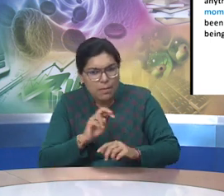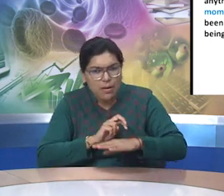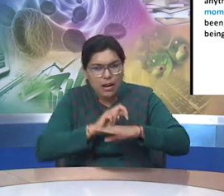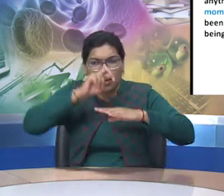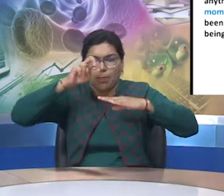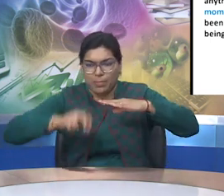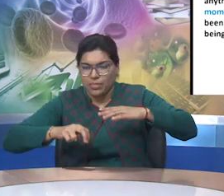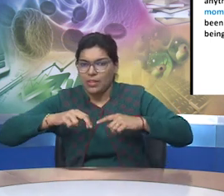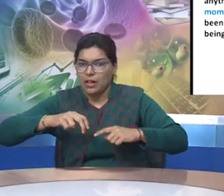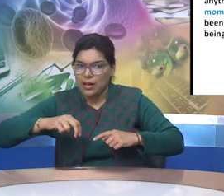sleep.